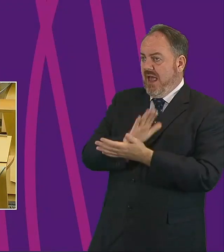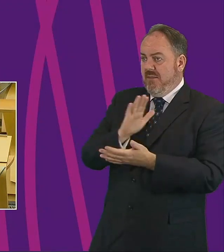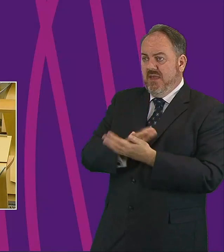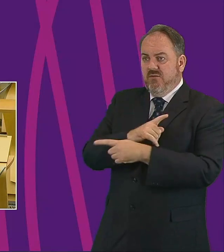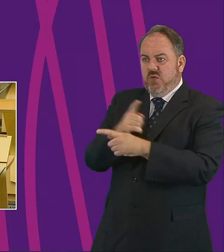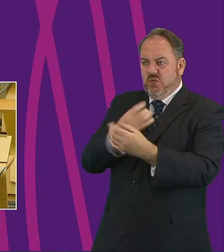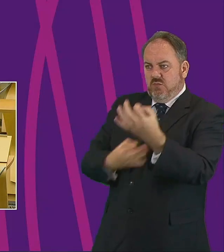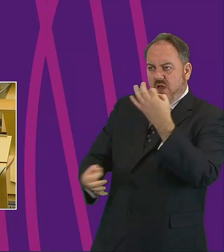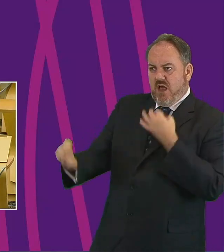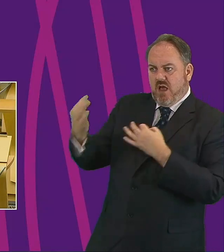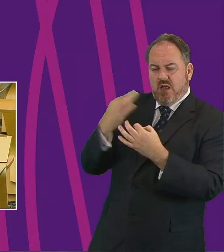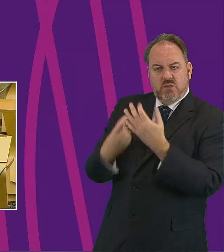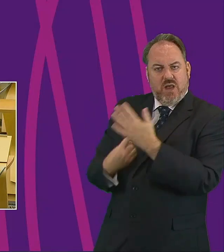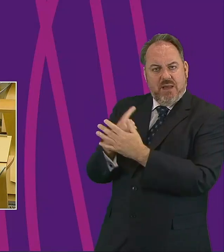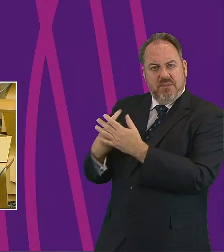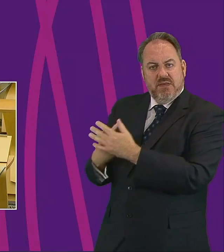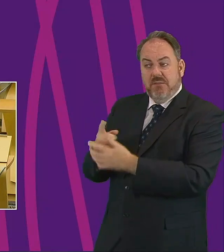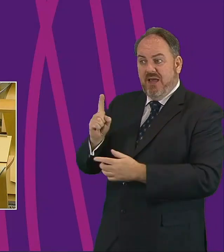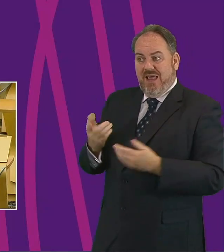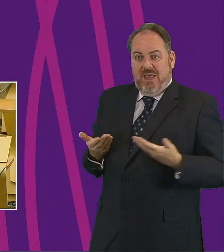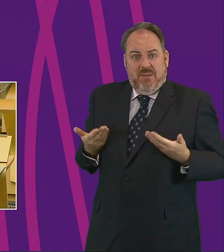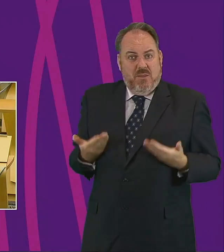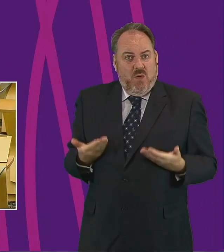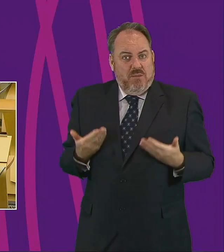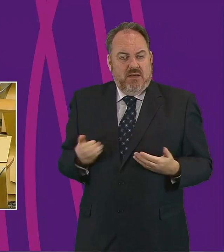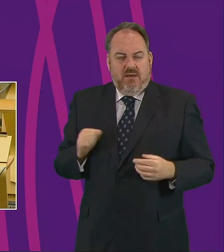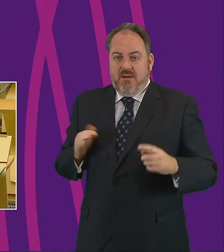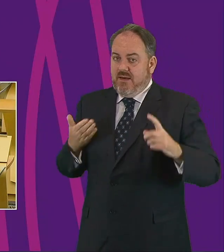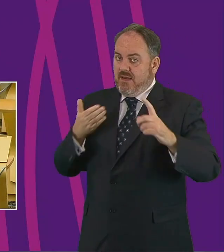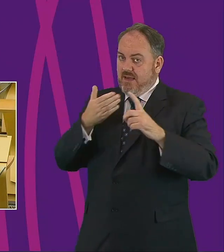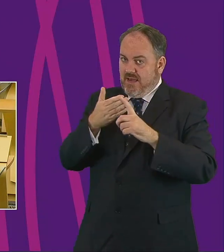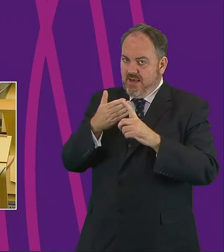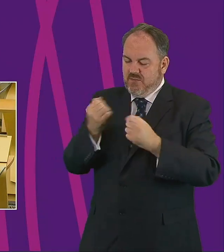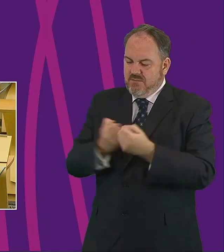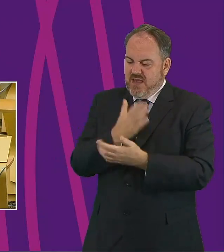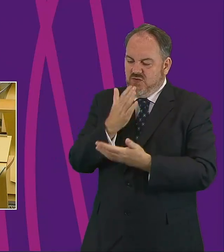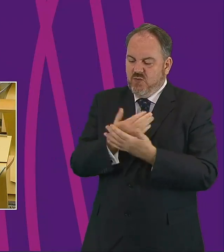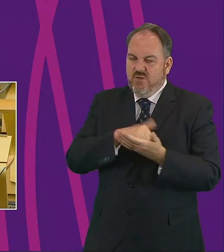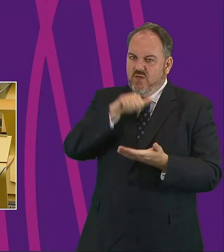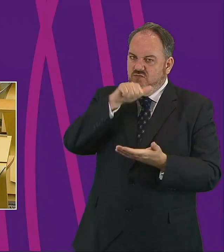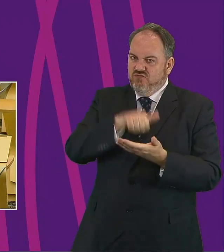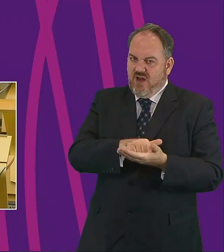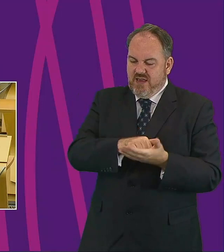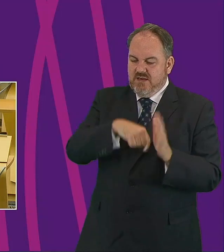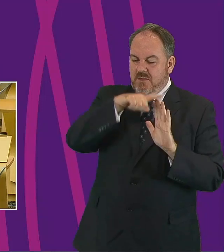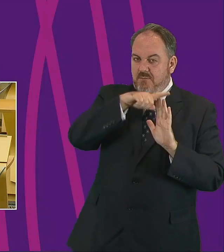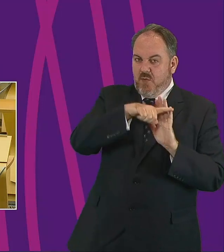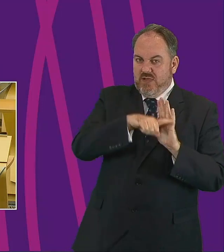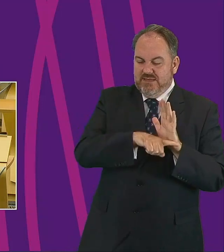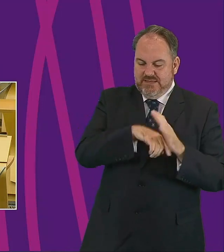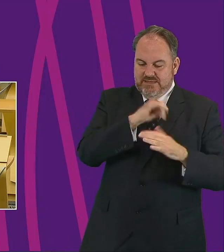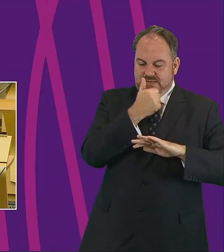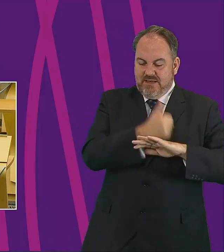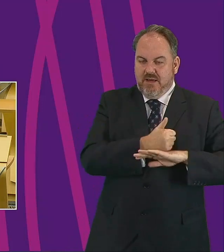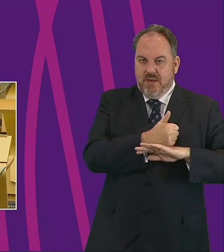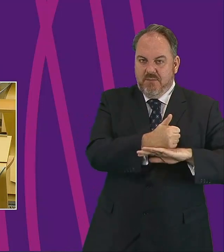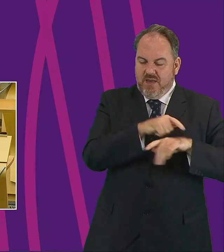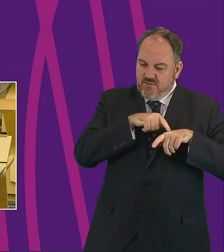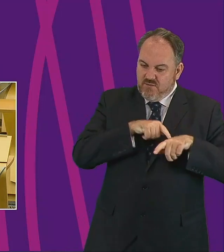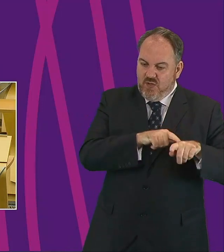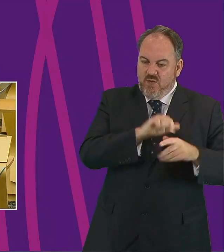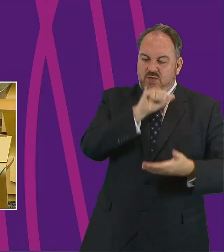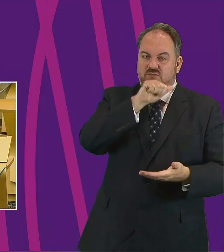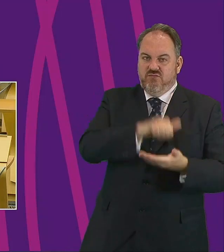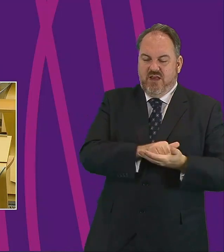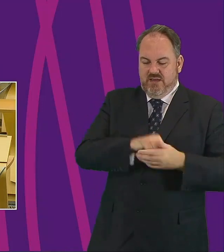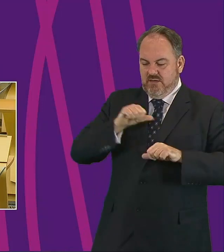also continuing to focus on making sure we have the right policies and procedures in place, because it is not the case to say that they